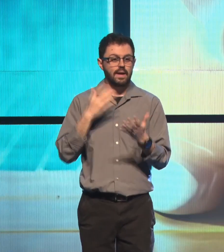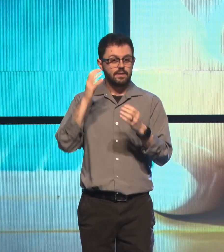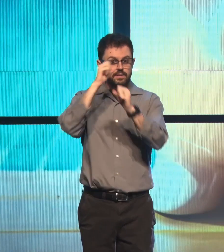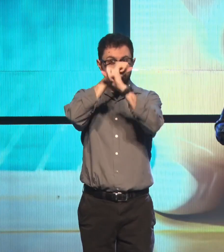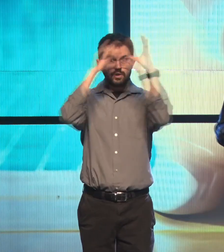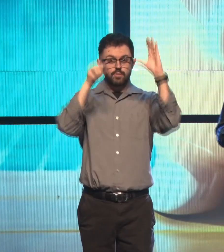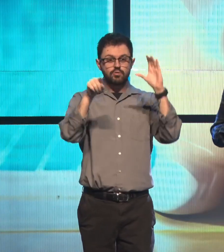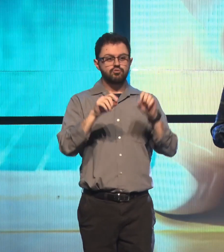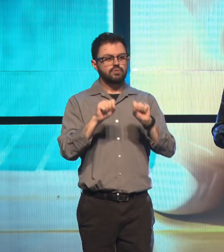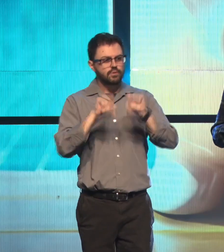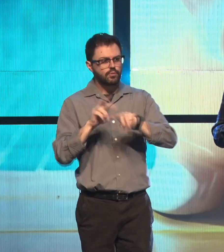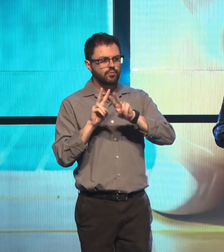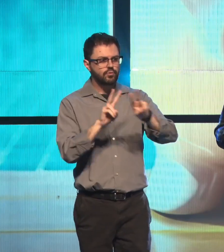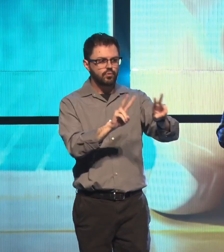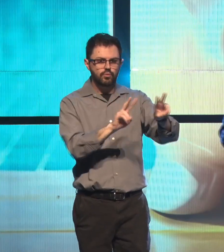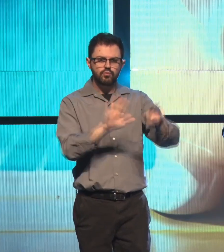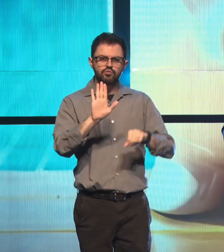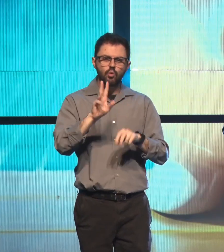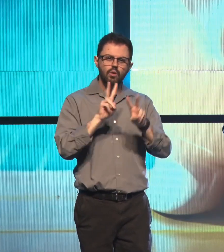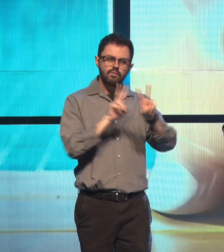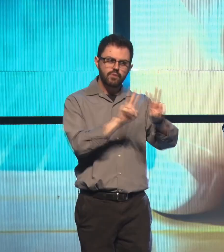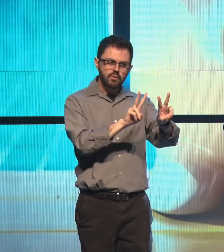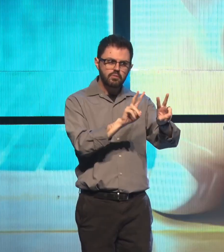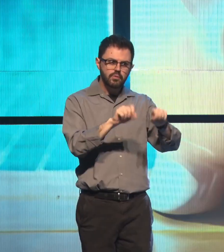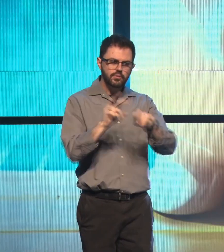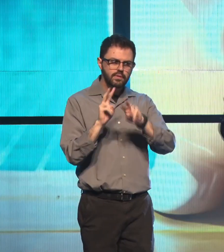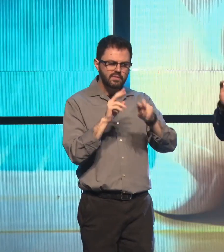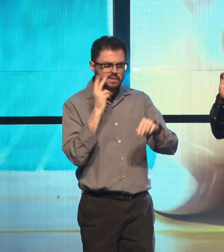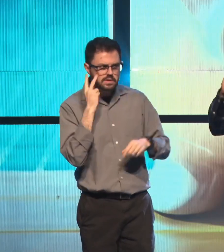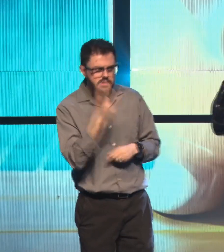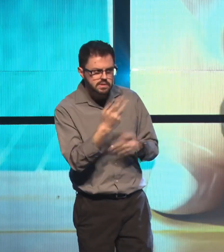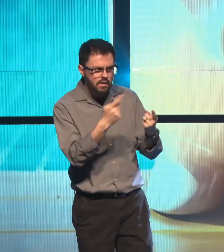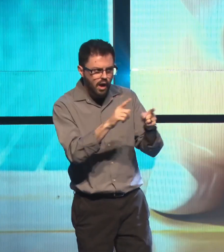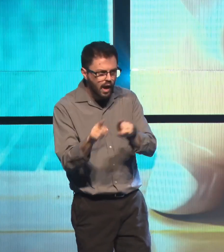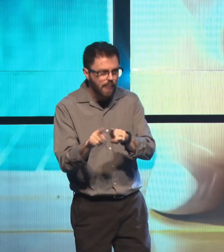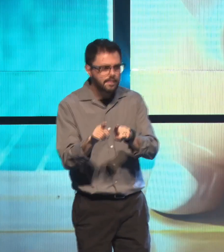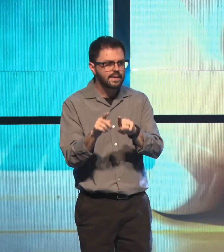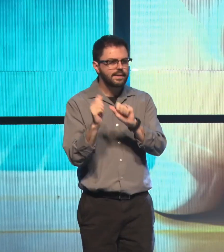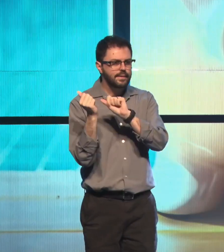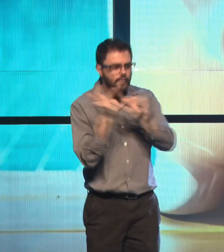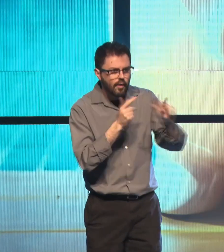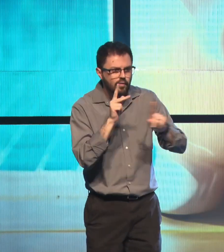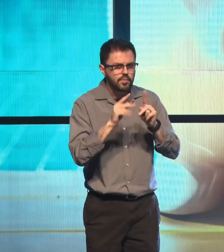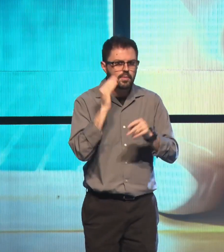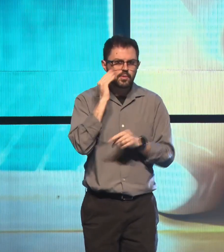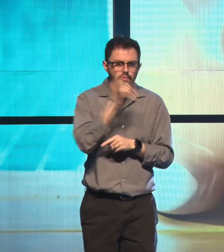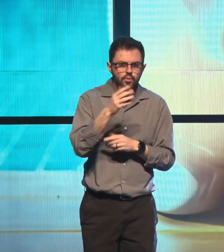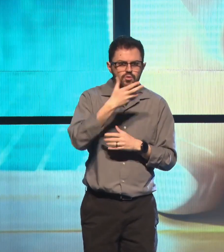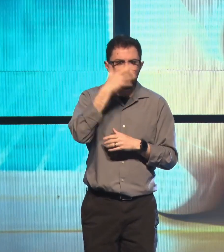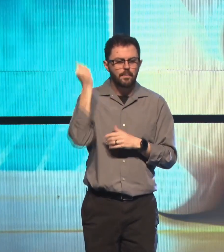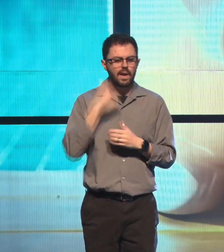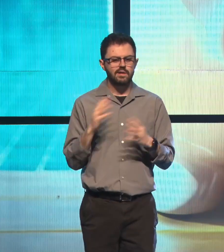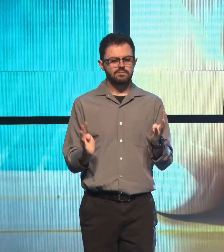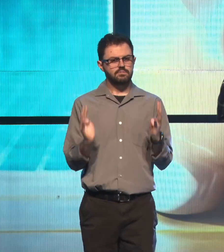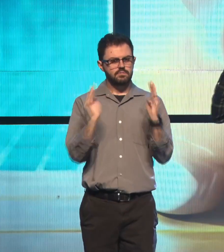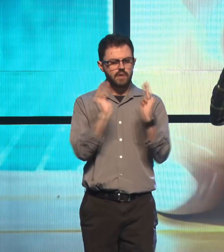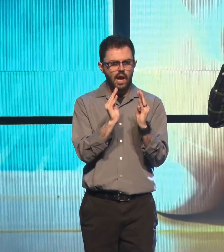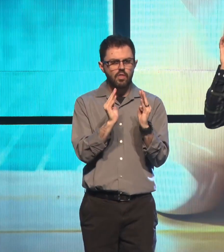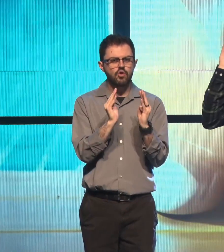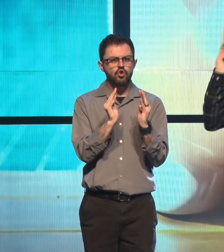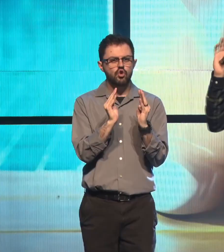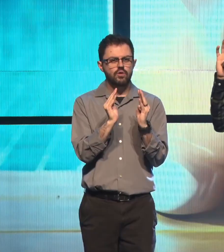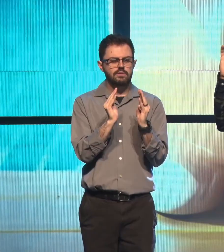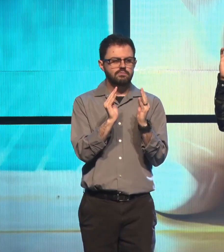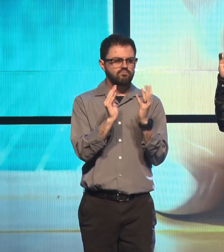funeral, okay? And the people that know you the best, they've gathered there. There's